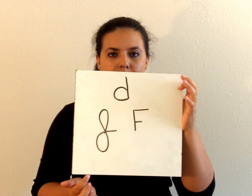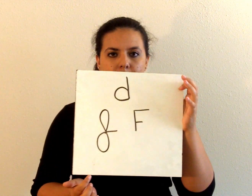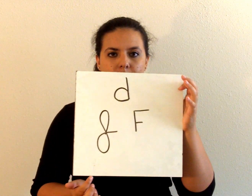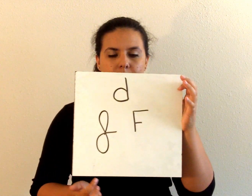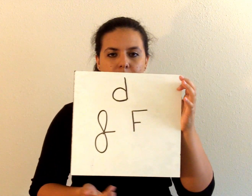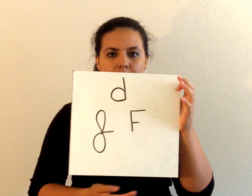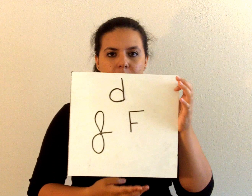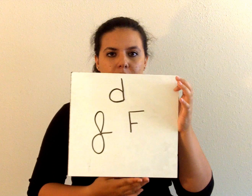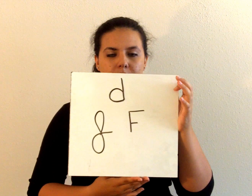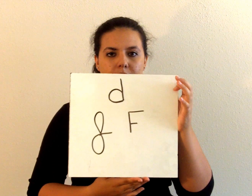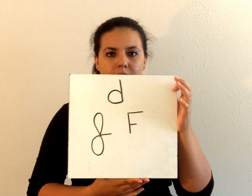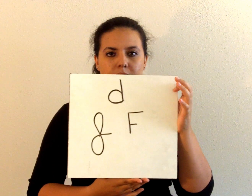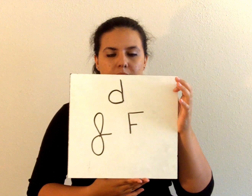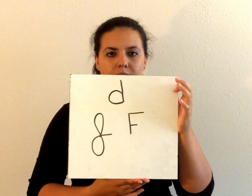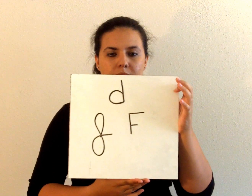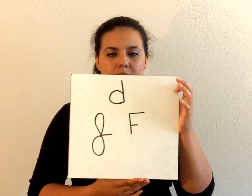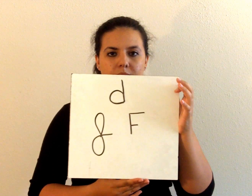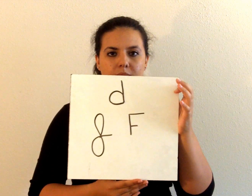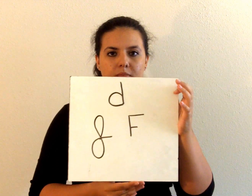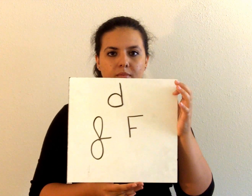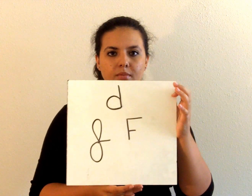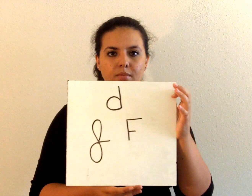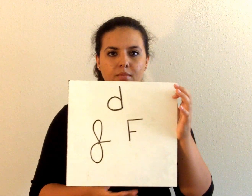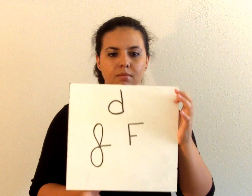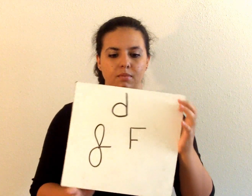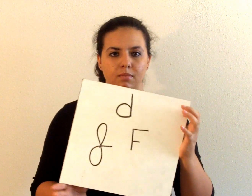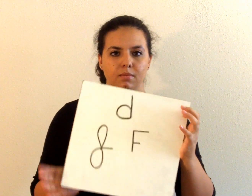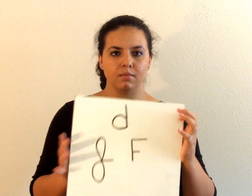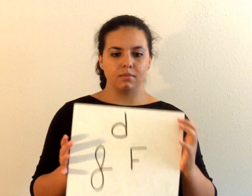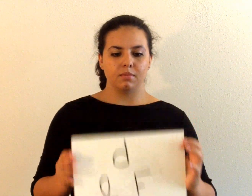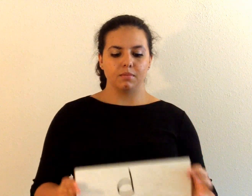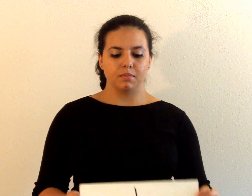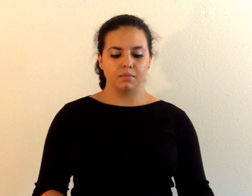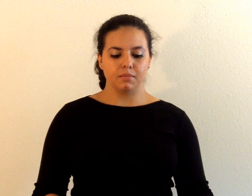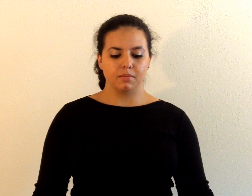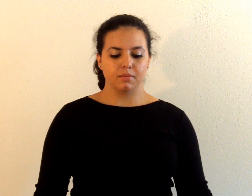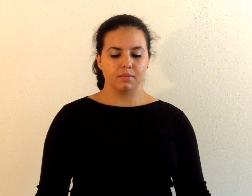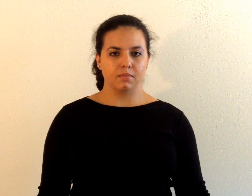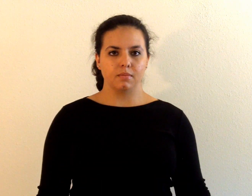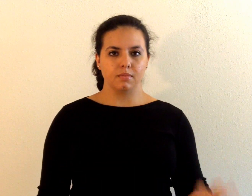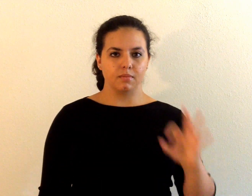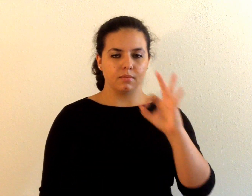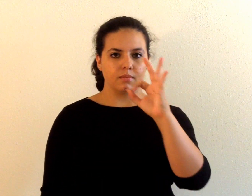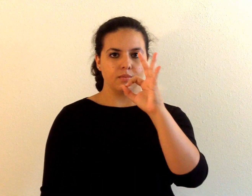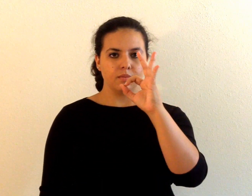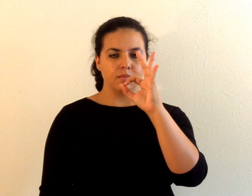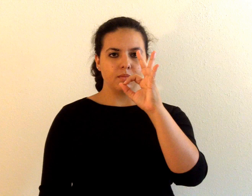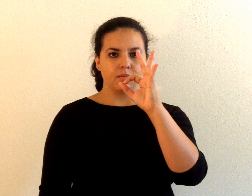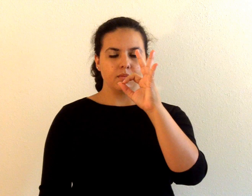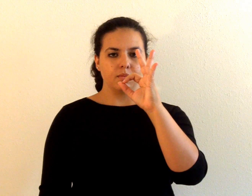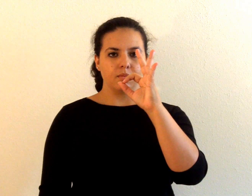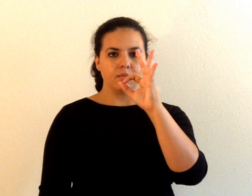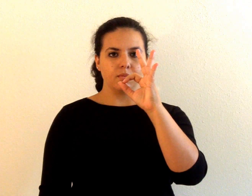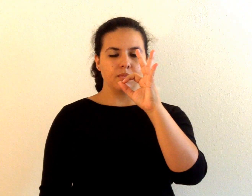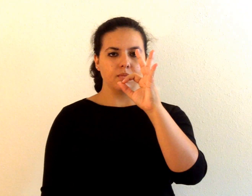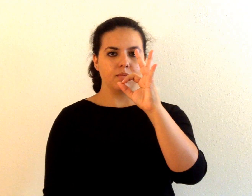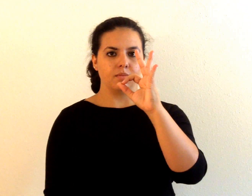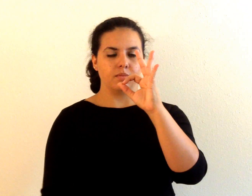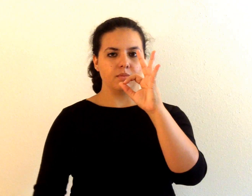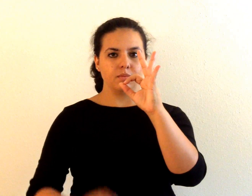F, if you do an F, you kind of see how that you have the tips of the F